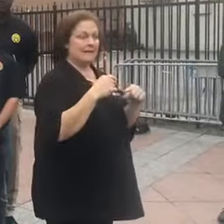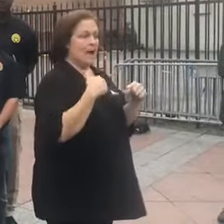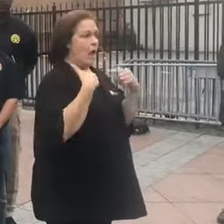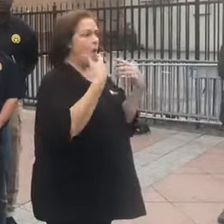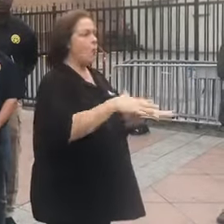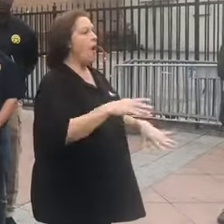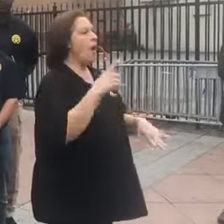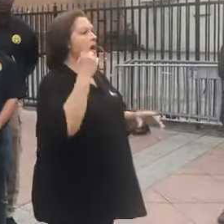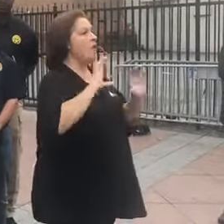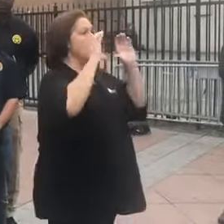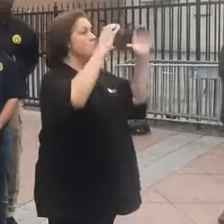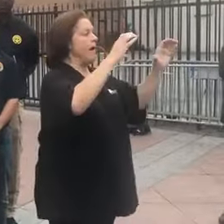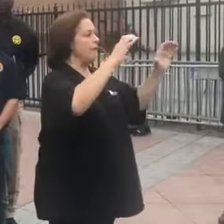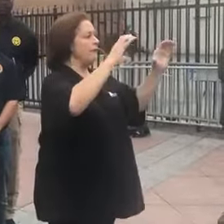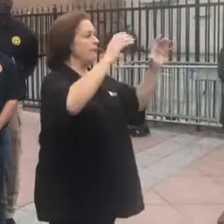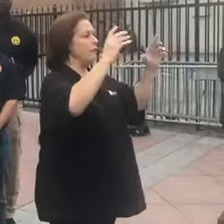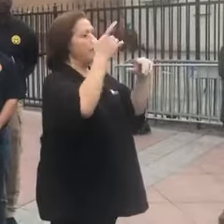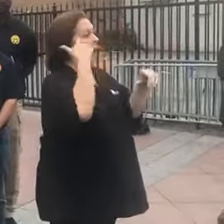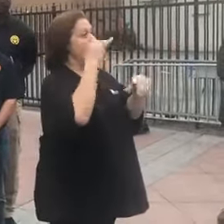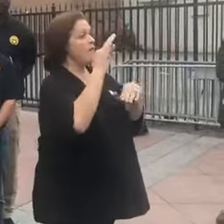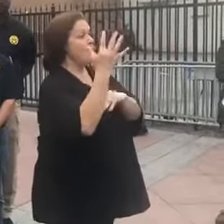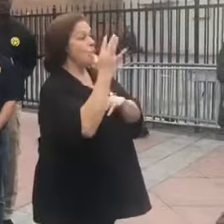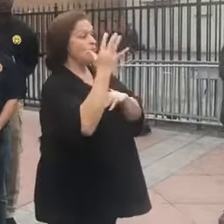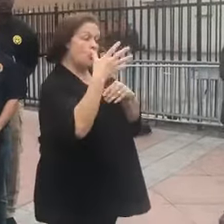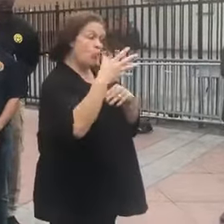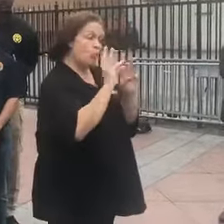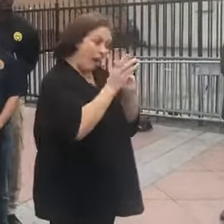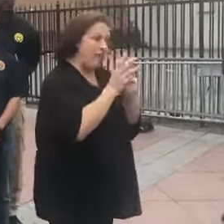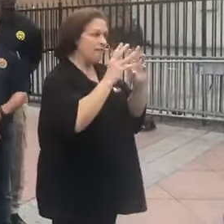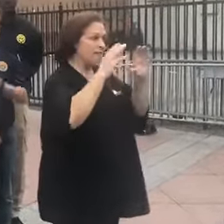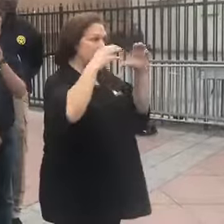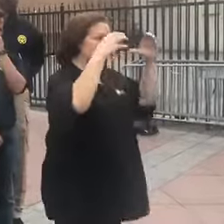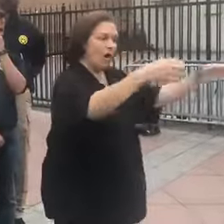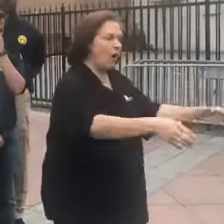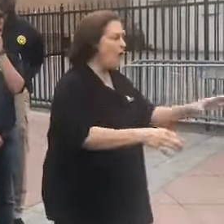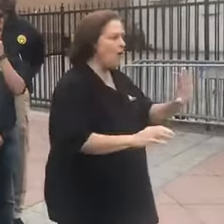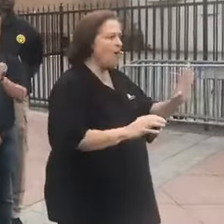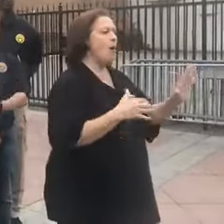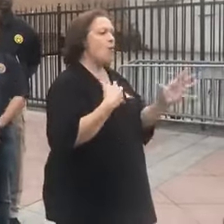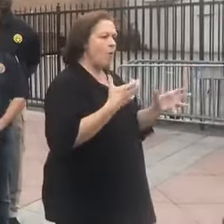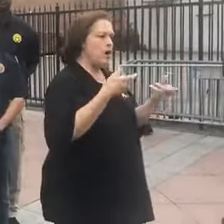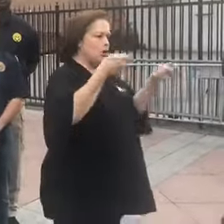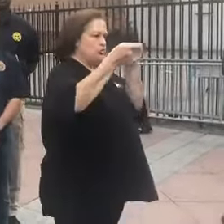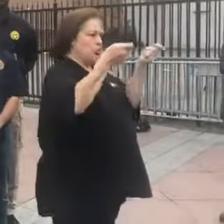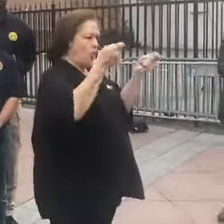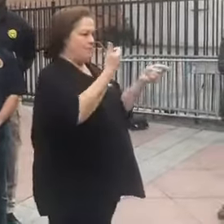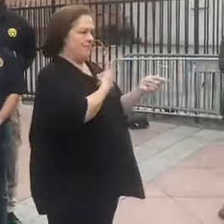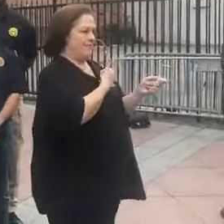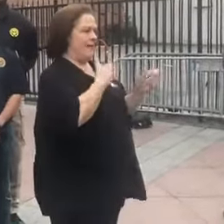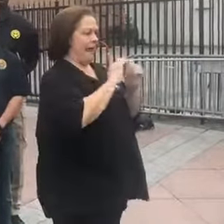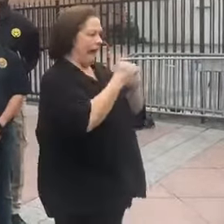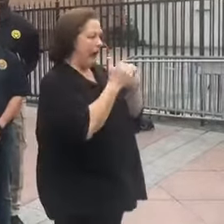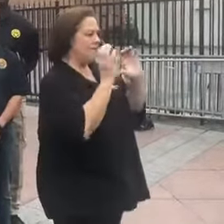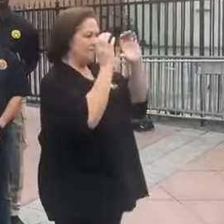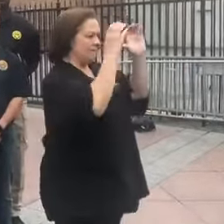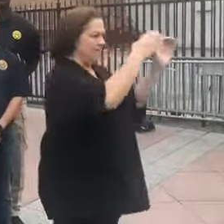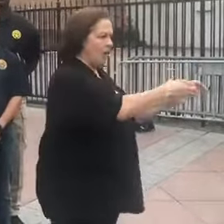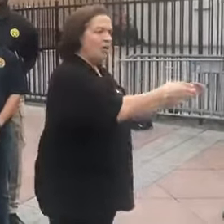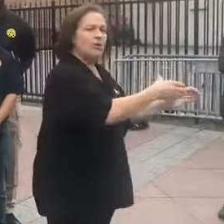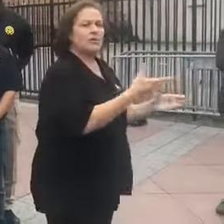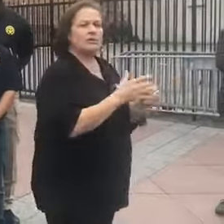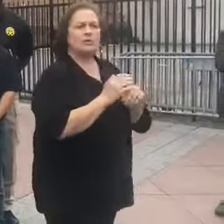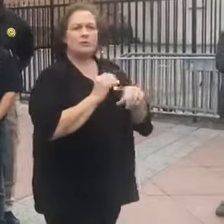something that's within our control. So, Chief, now we're moving into recovery mode, and obviously there are still two people inside. I mean, what's that